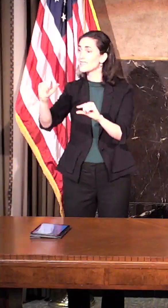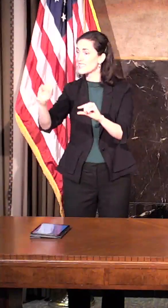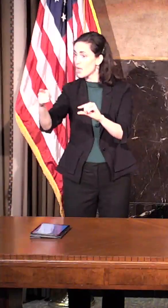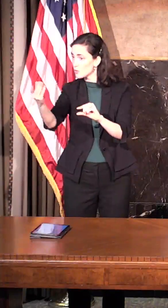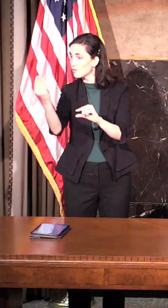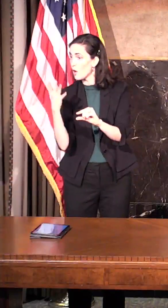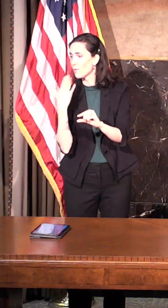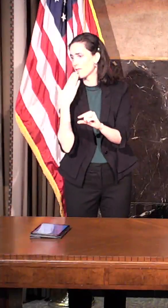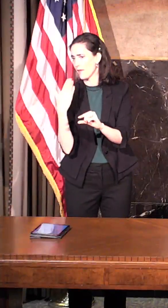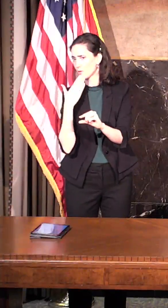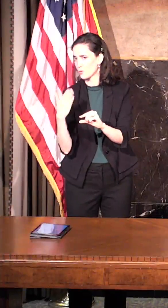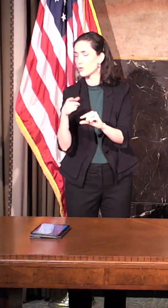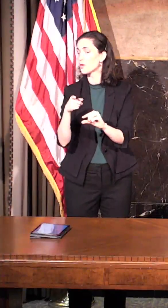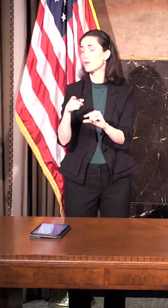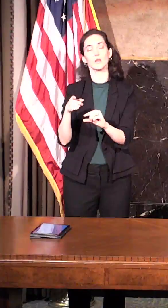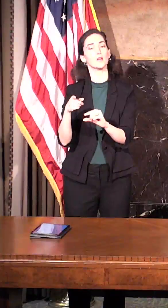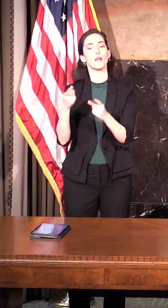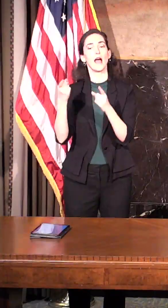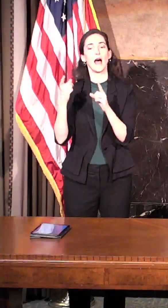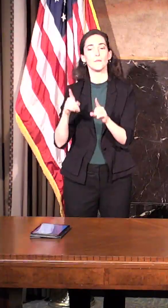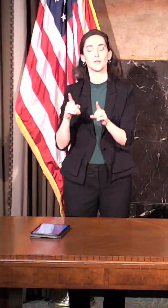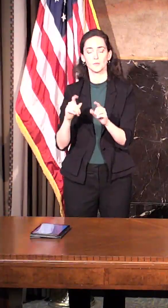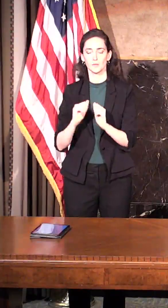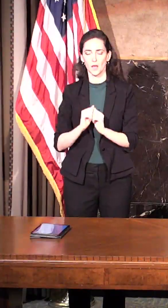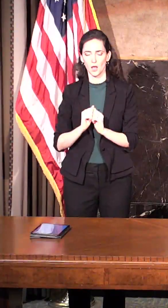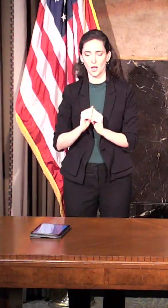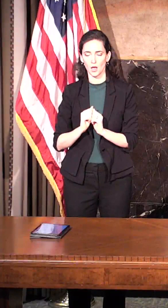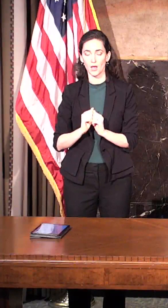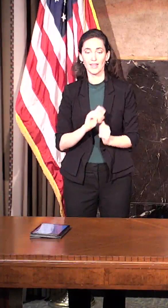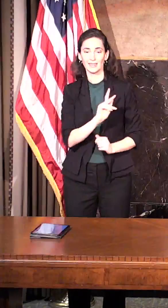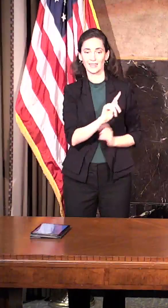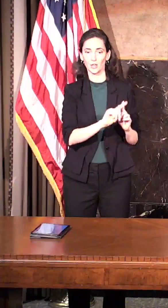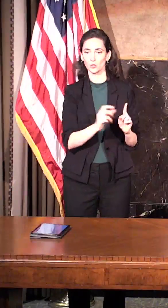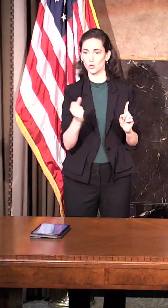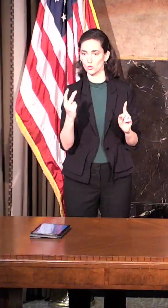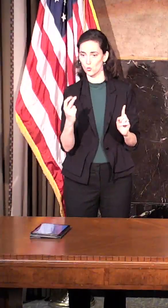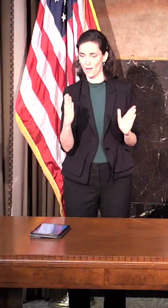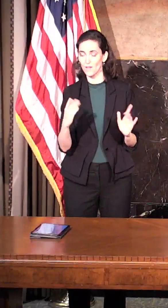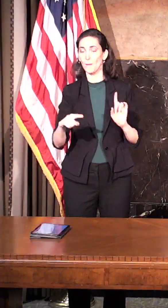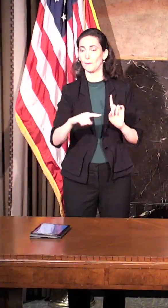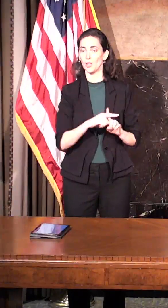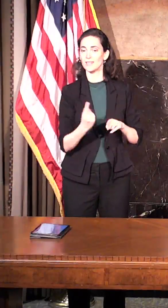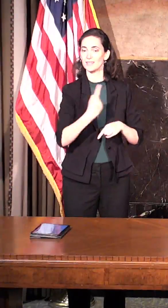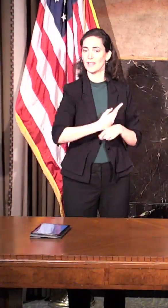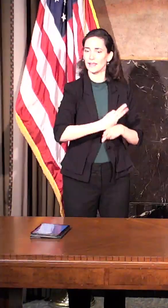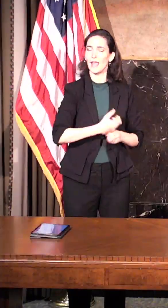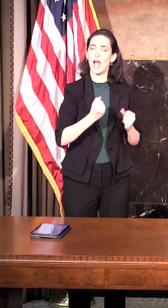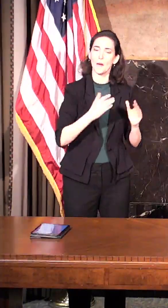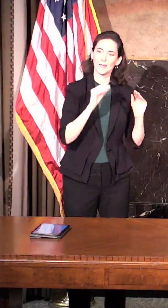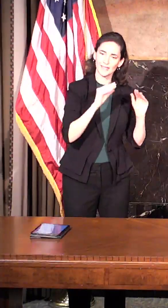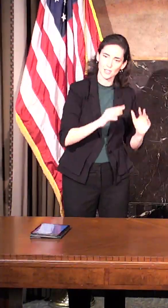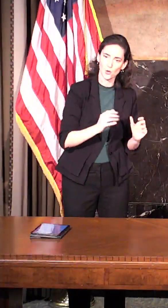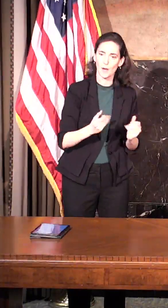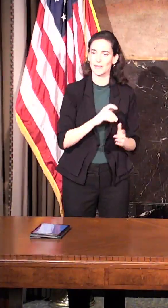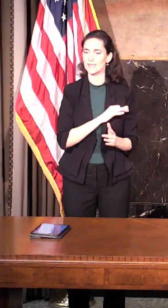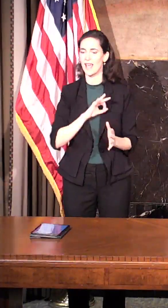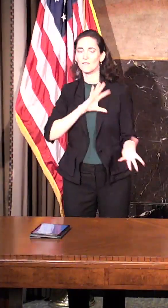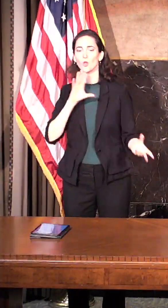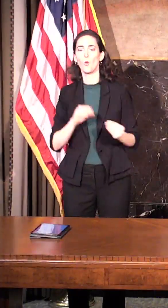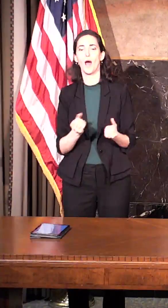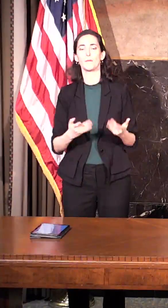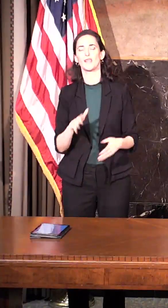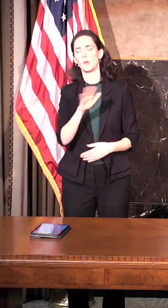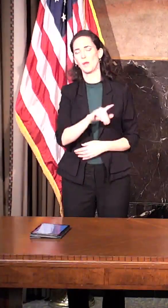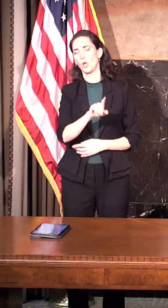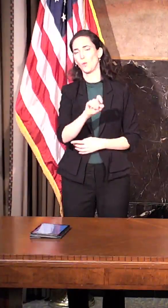raising it. The total denominator for K through 12 plus daycare teachers and staff is actually 160,000. I think